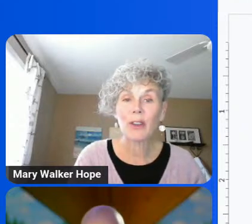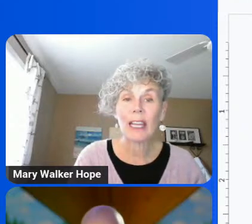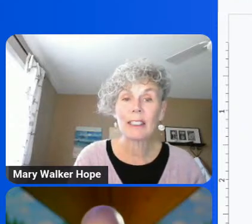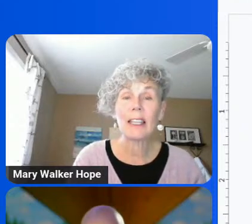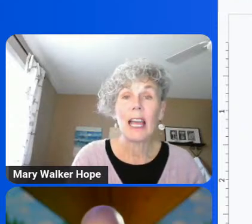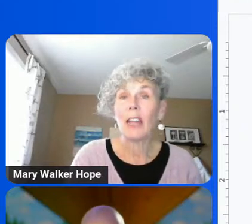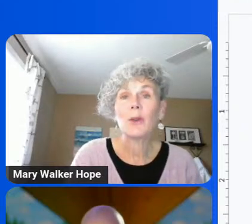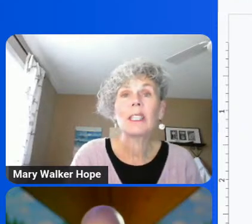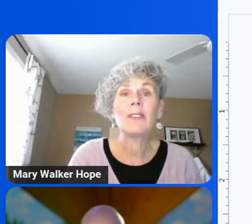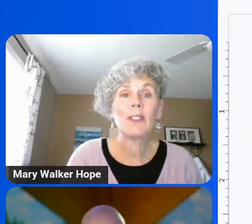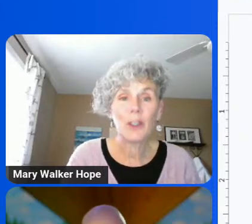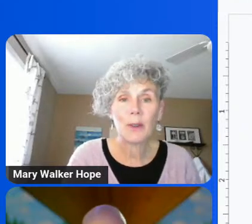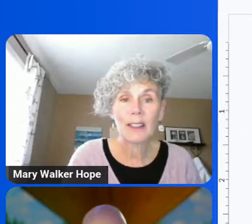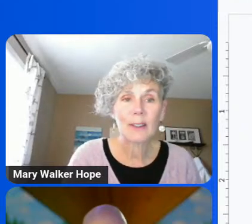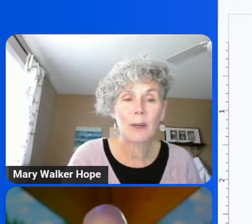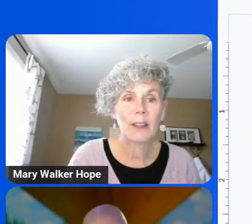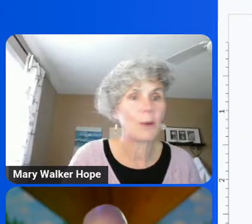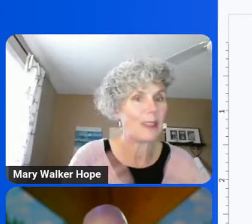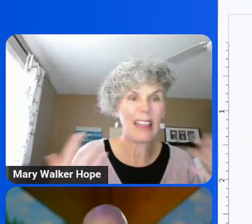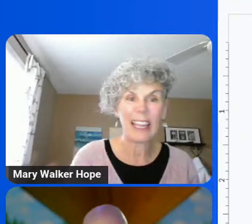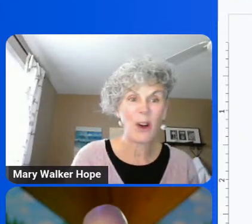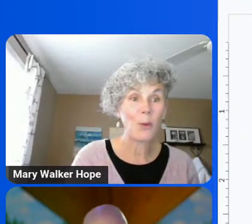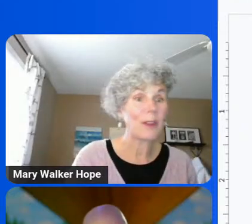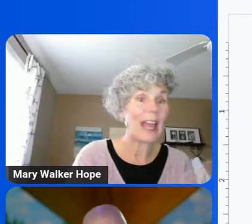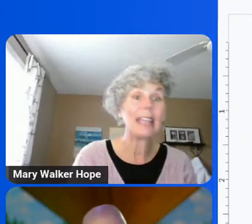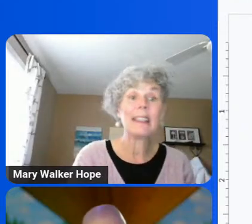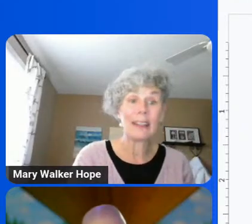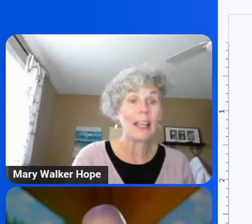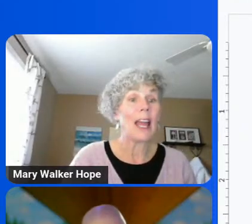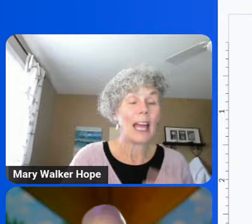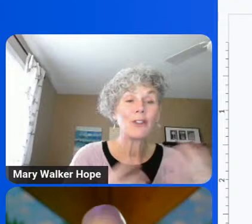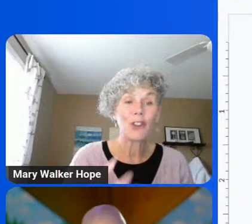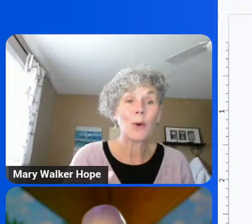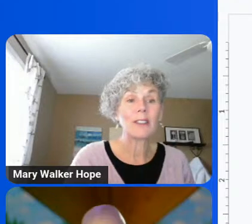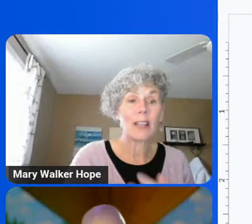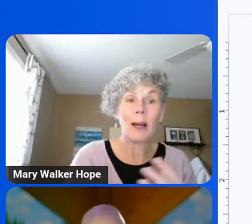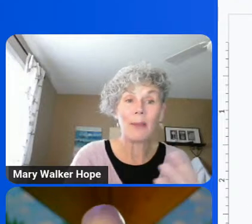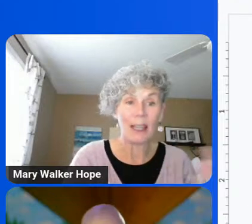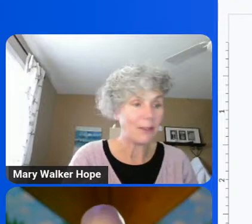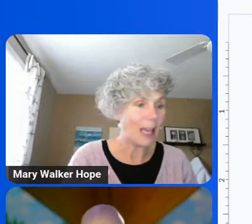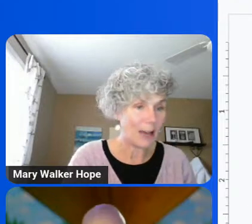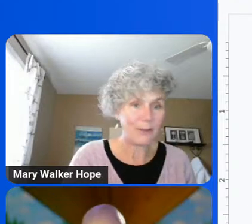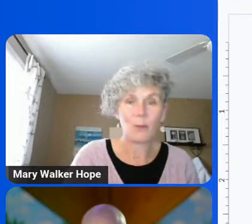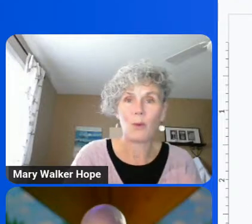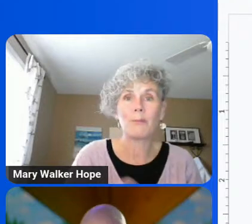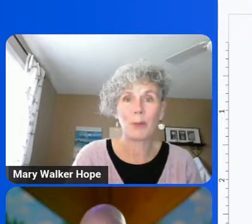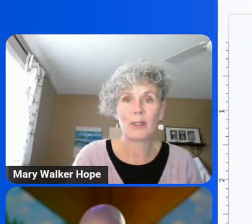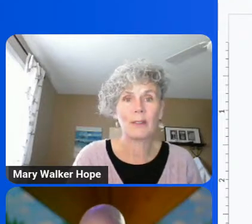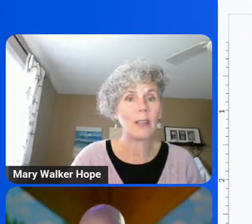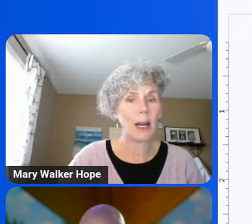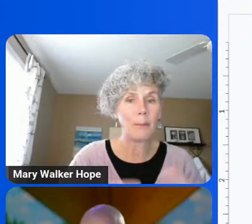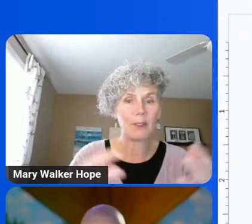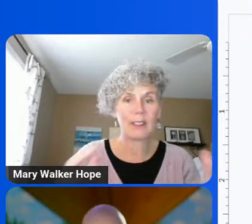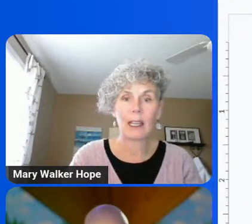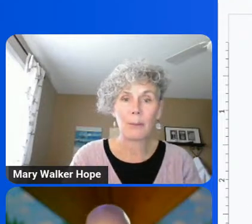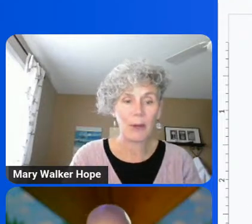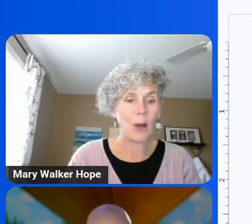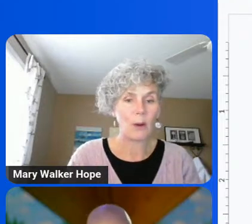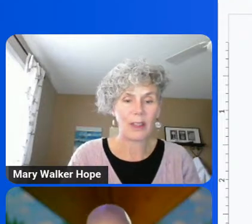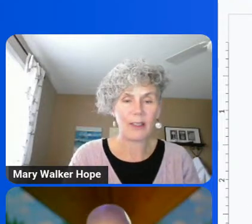created, and you can even do this with Lego, with anything, and show it and have one person set up what they think